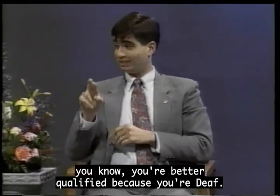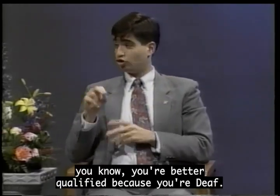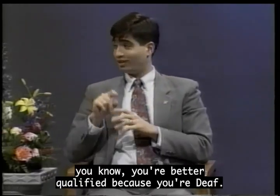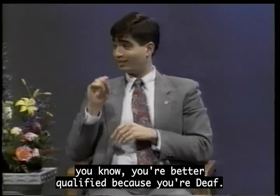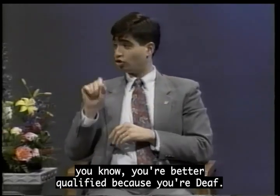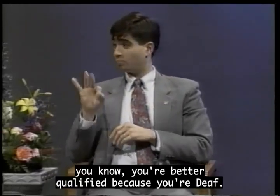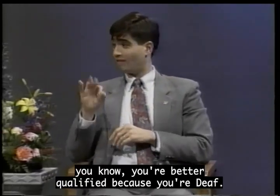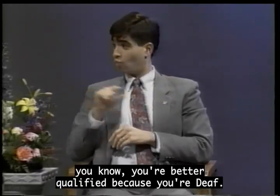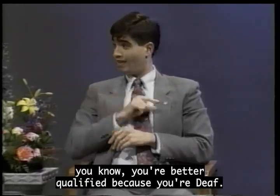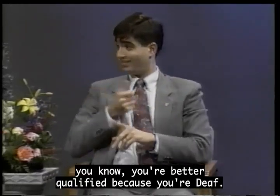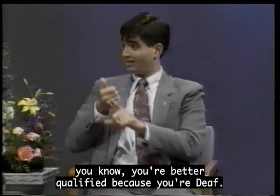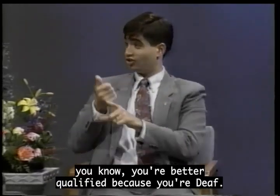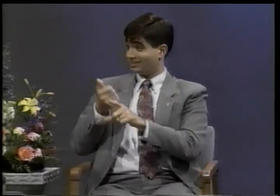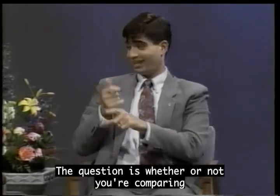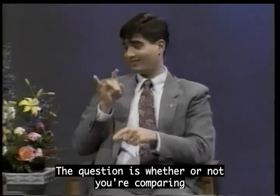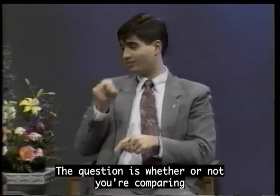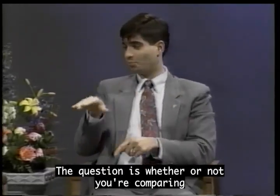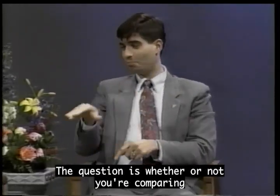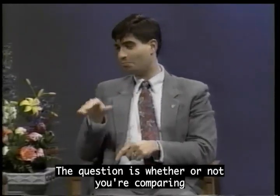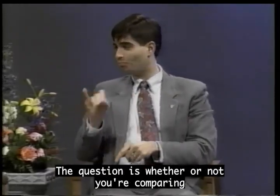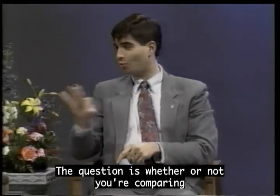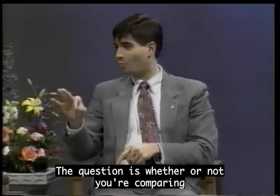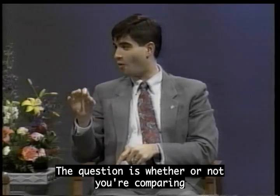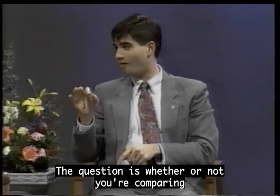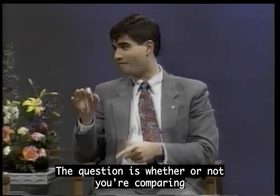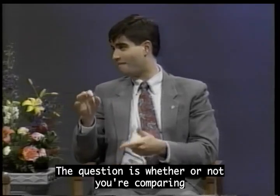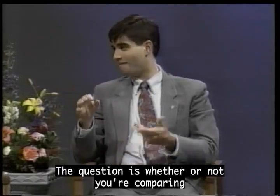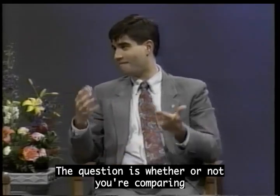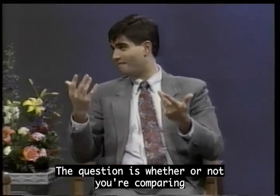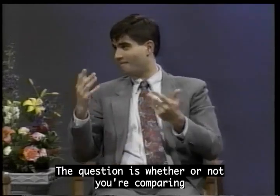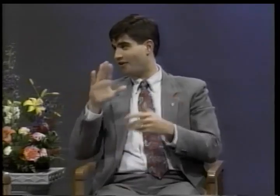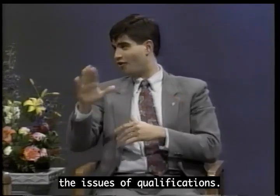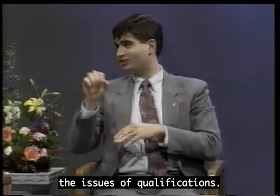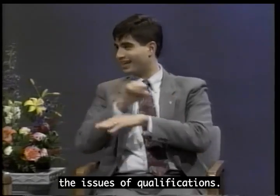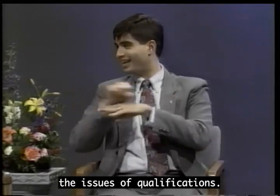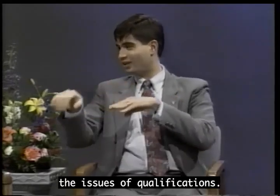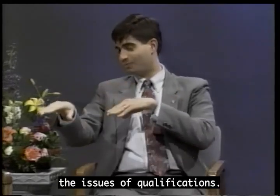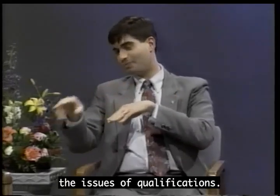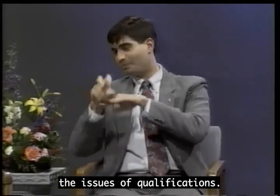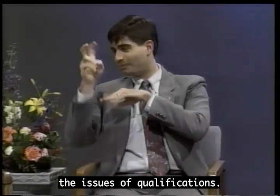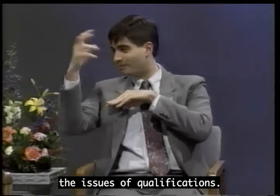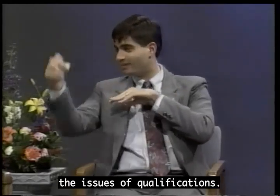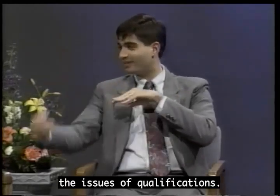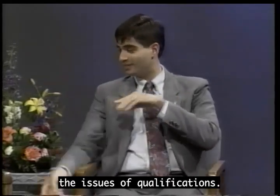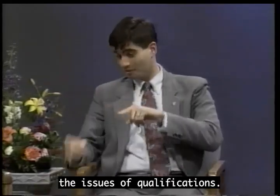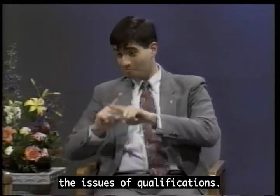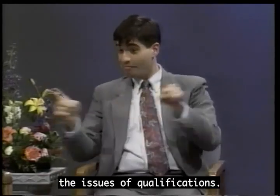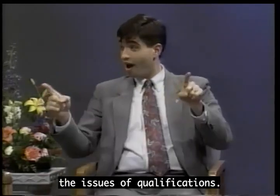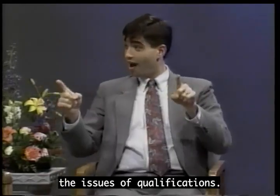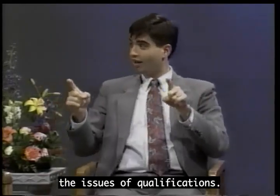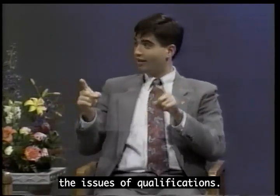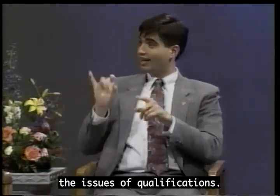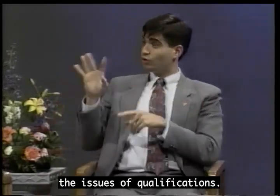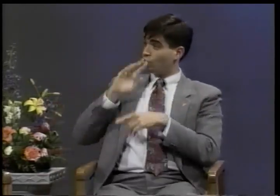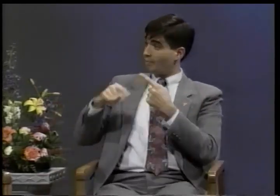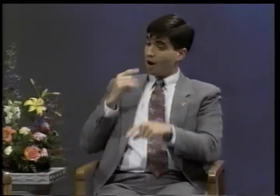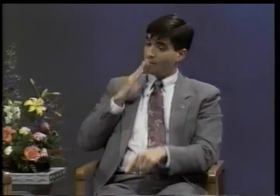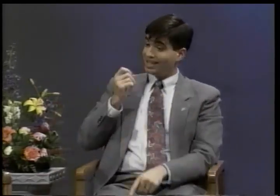you're comparing the issues of qualifications. You know, when you compare people just